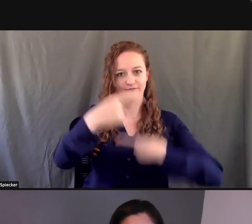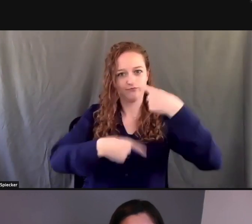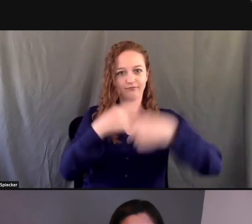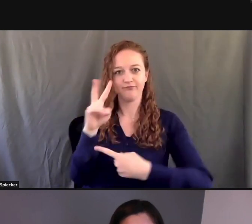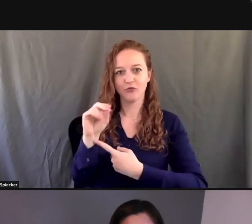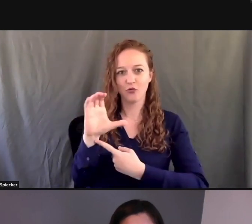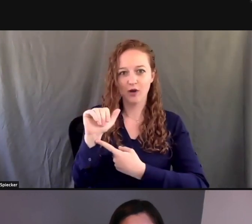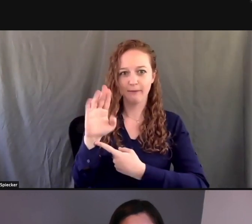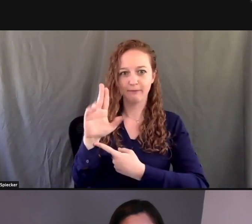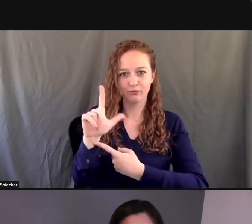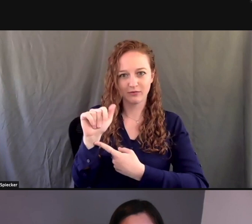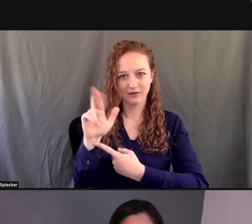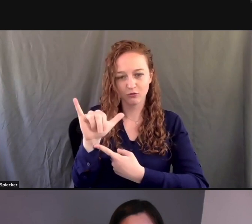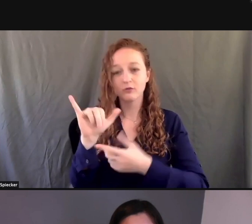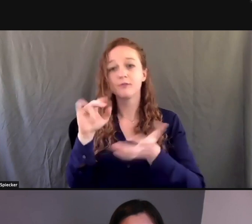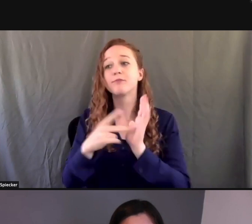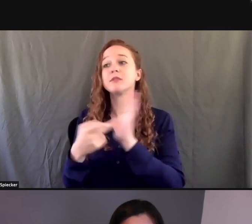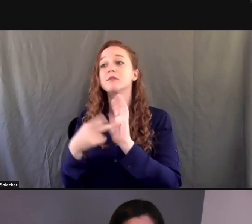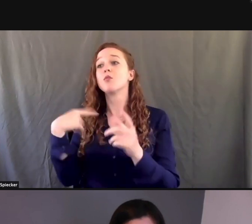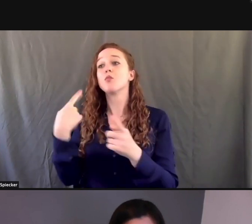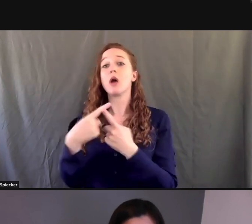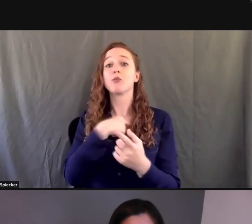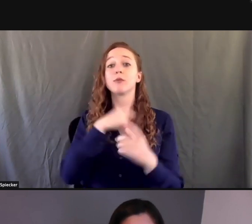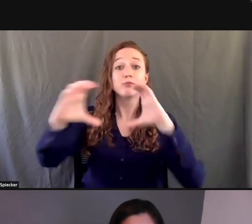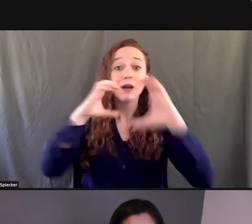lists and signs for this are missing.